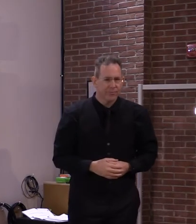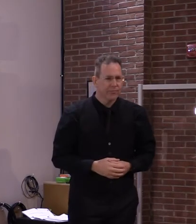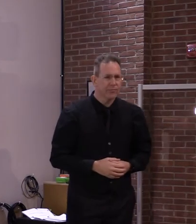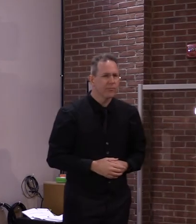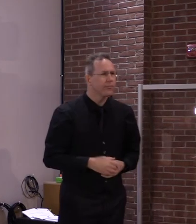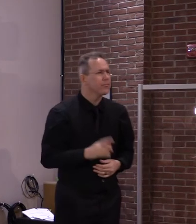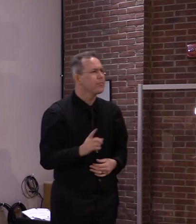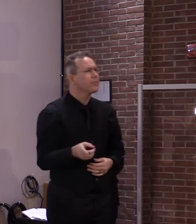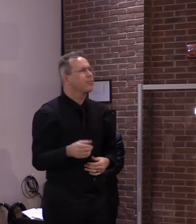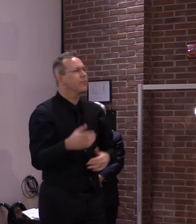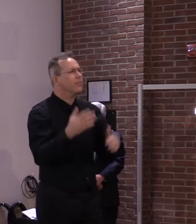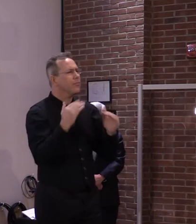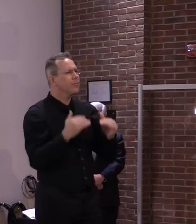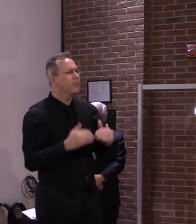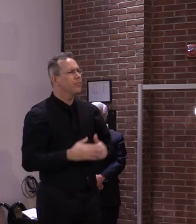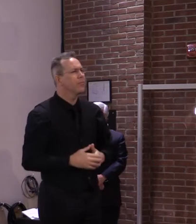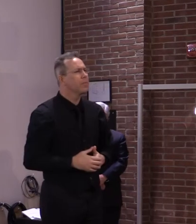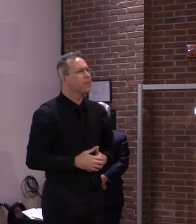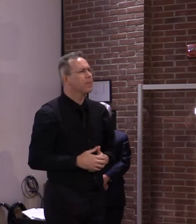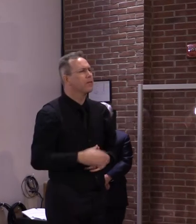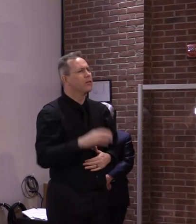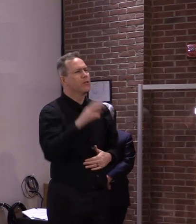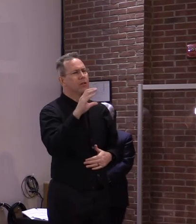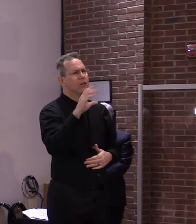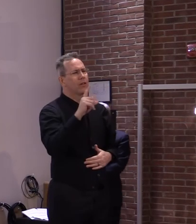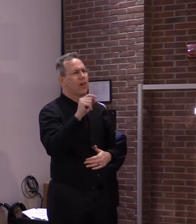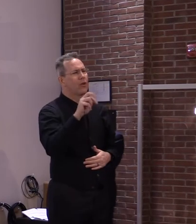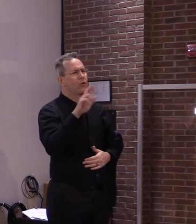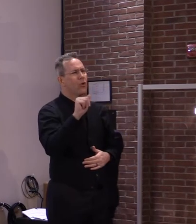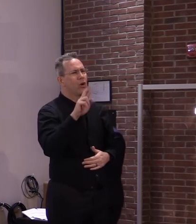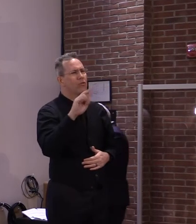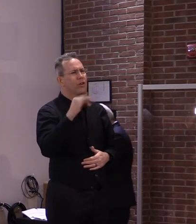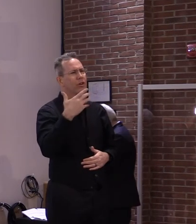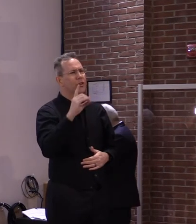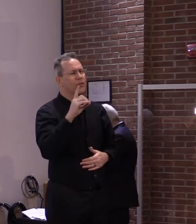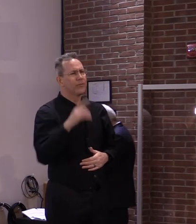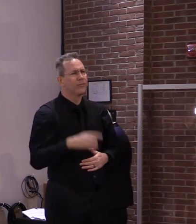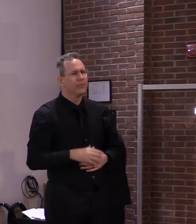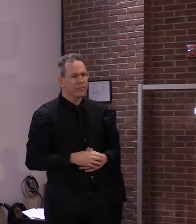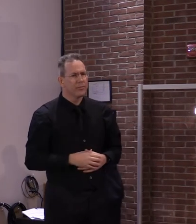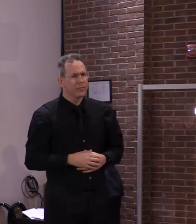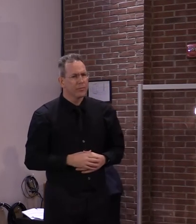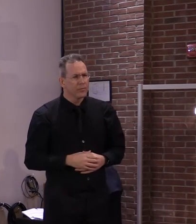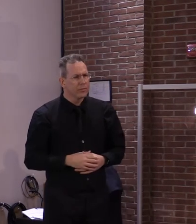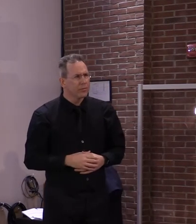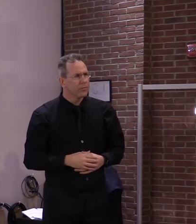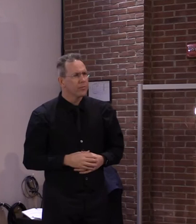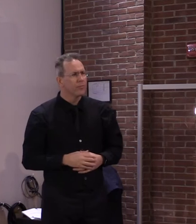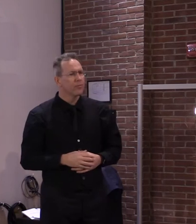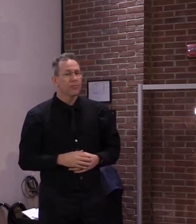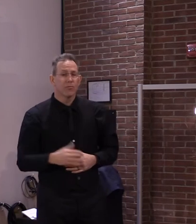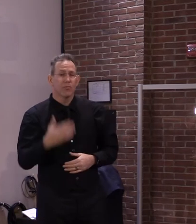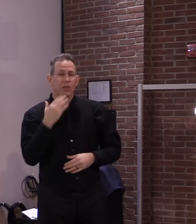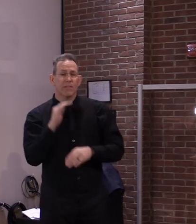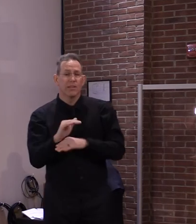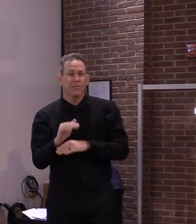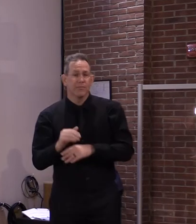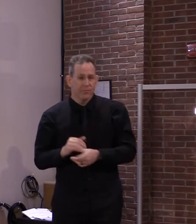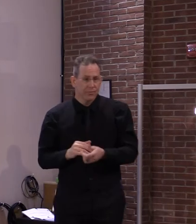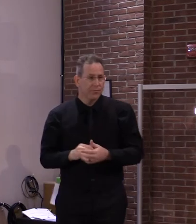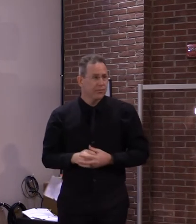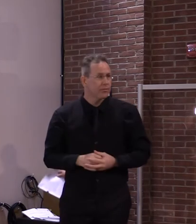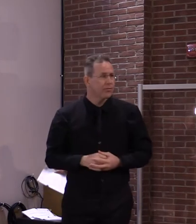andrew caledonian record uh yes thank you good afternoon a couple of quick ones for secretary